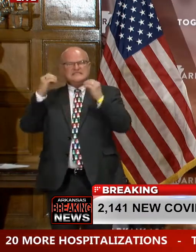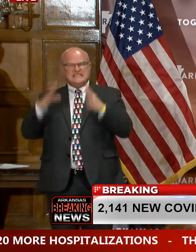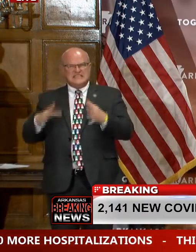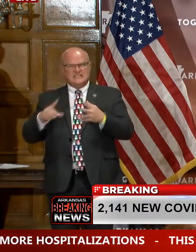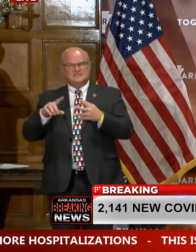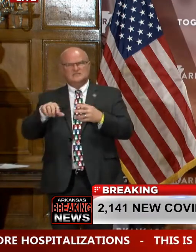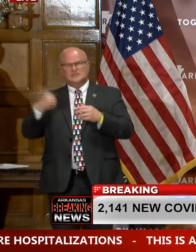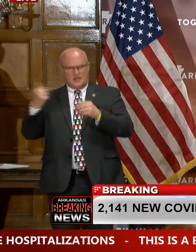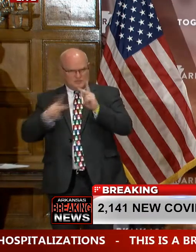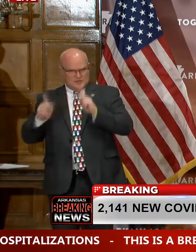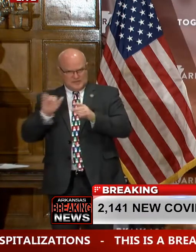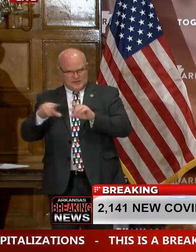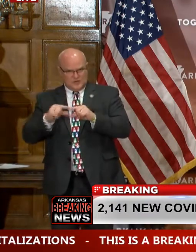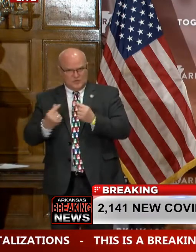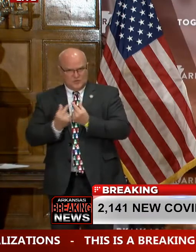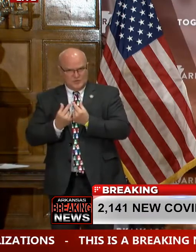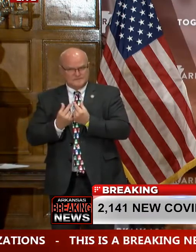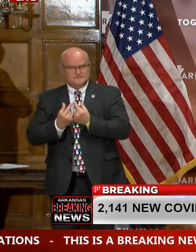others in that group.